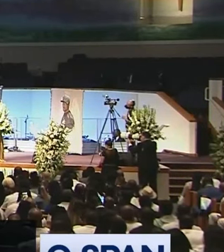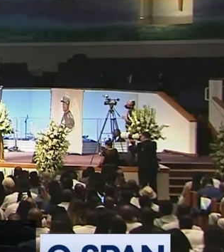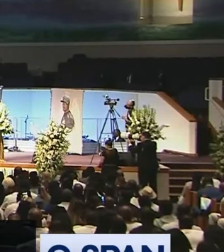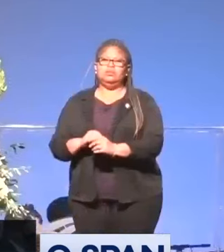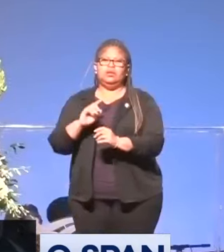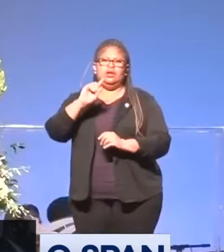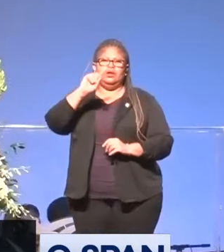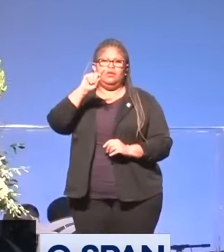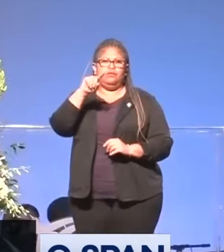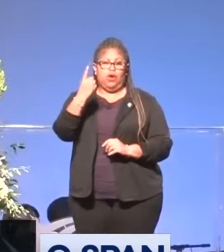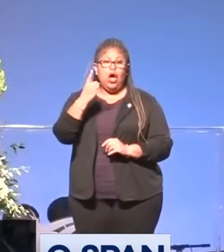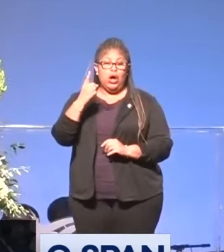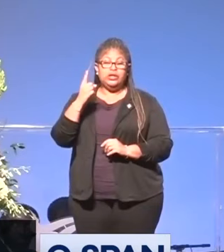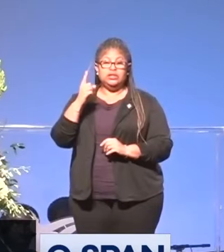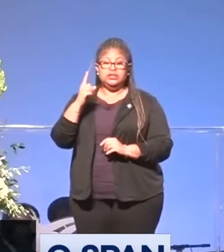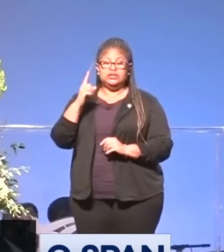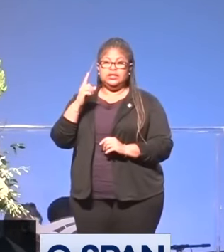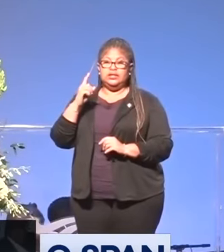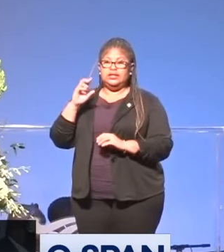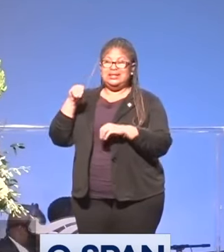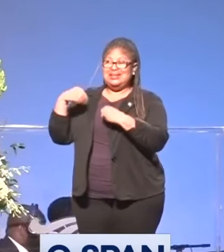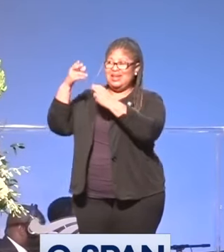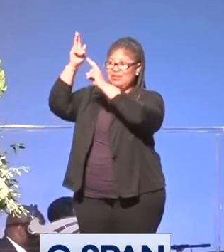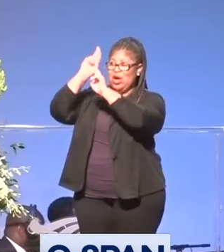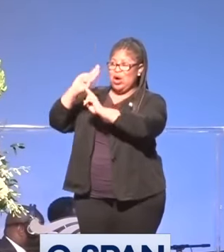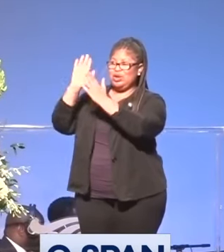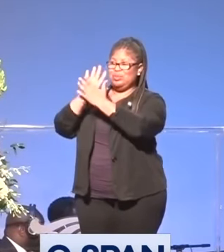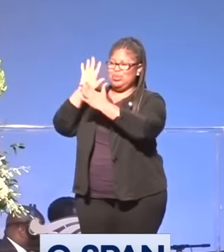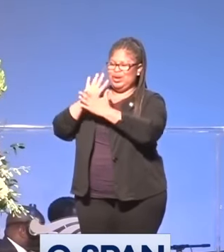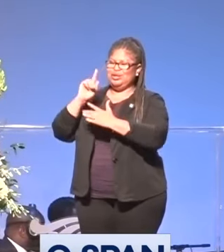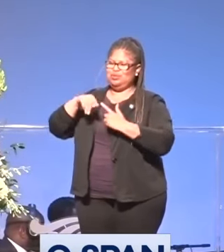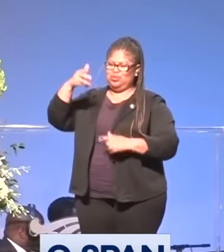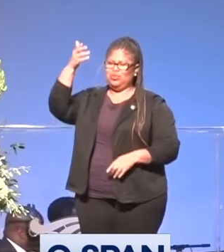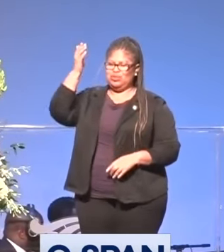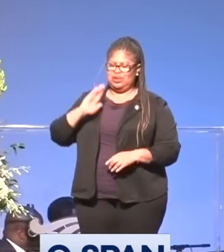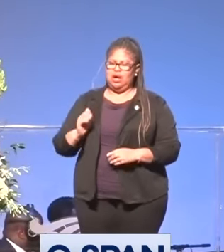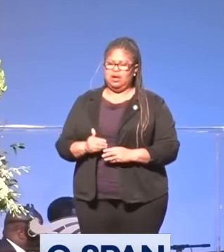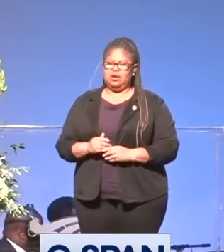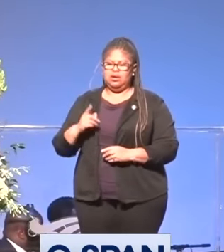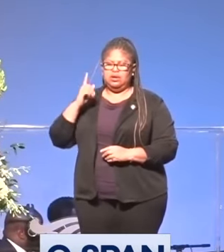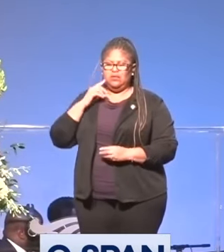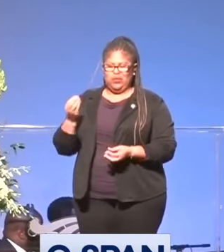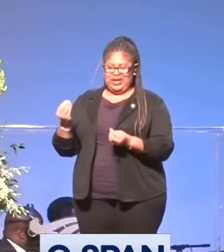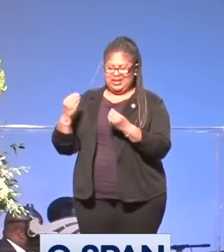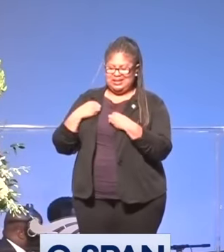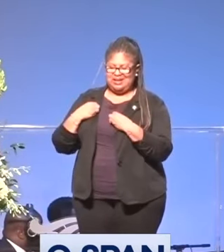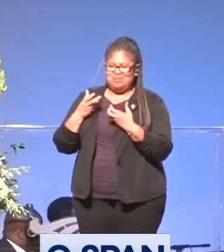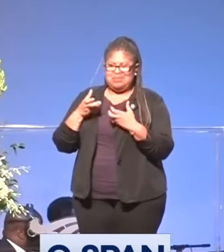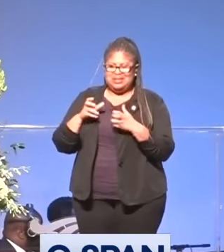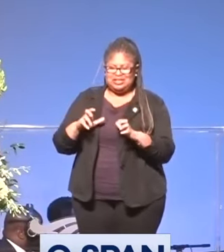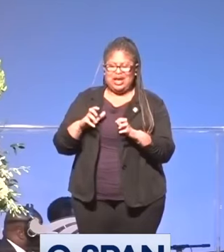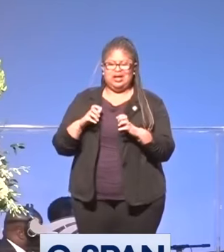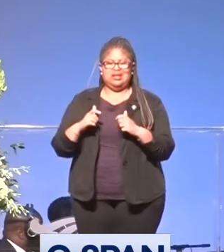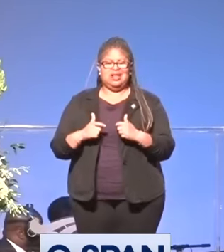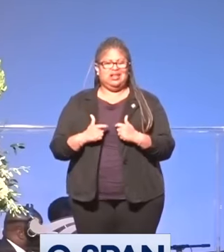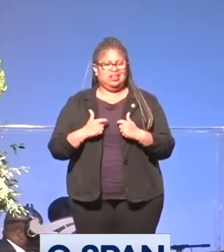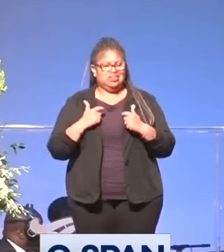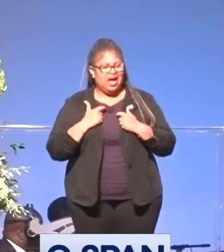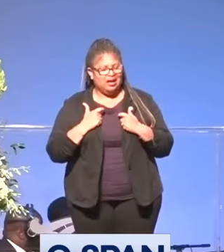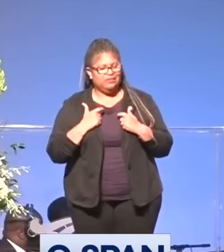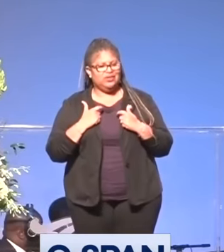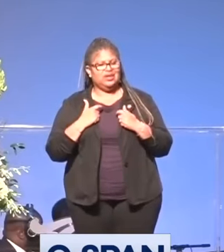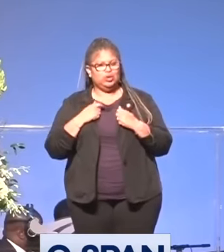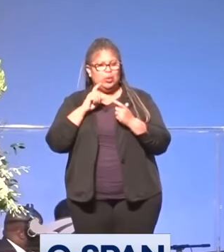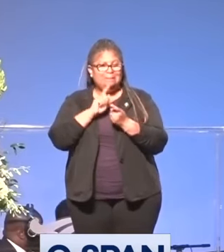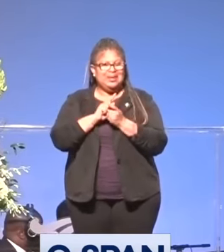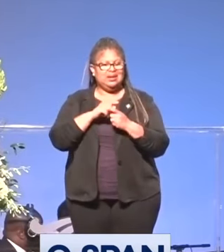First of all, I want to give all my honor and praise to God for giving me a chance at life and meeting my